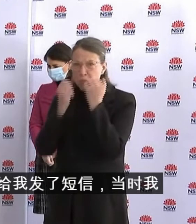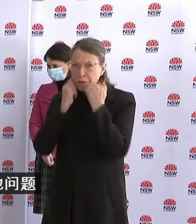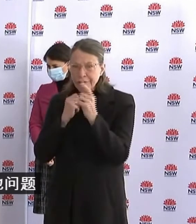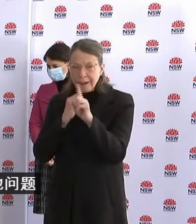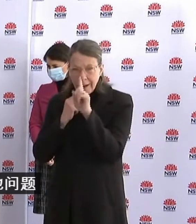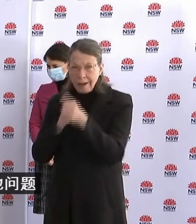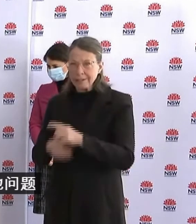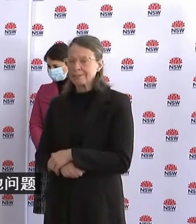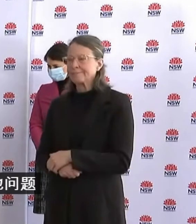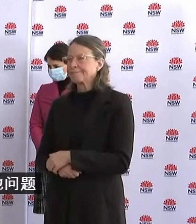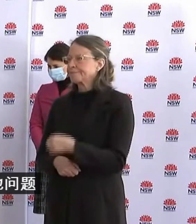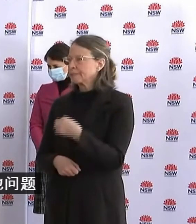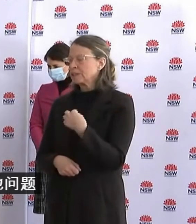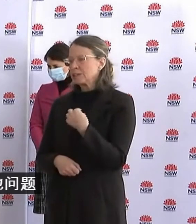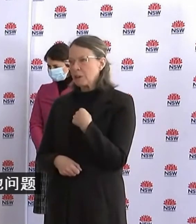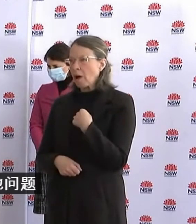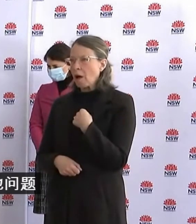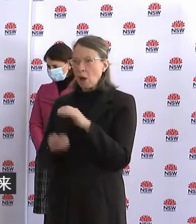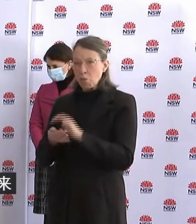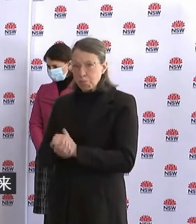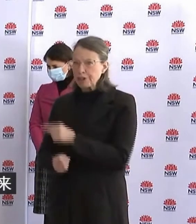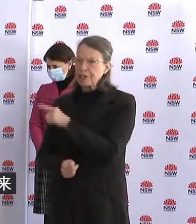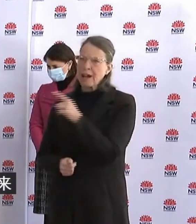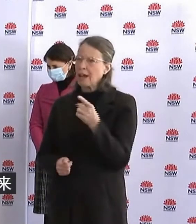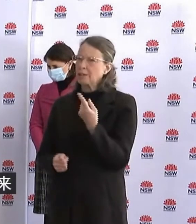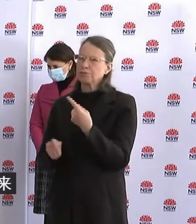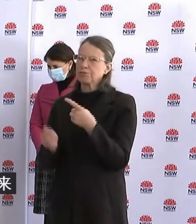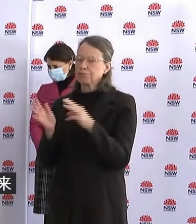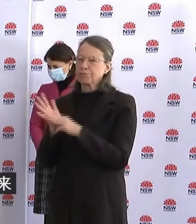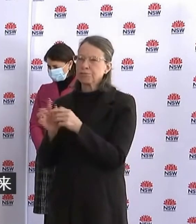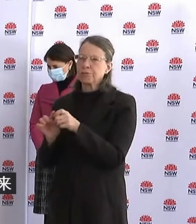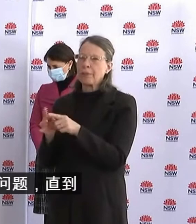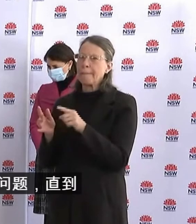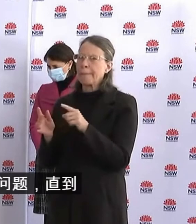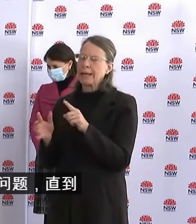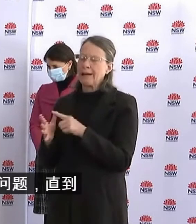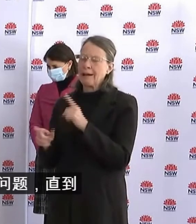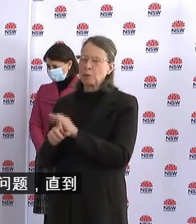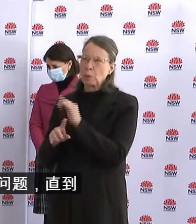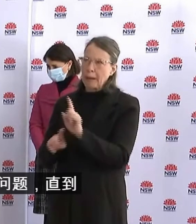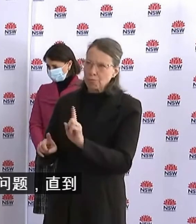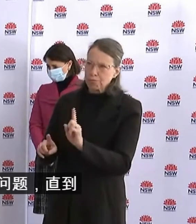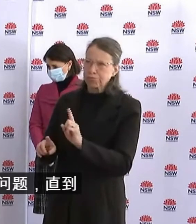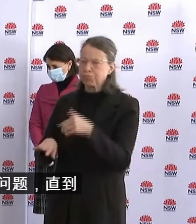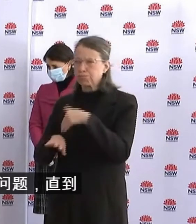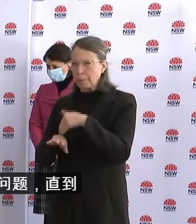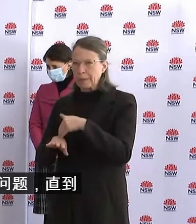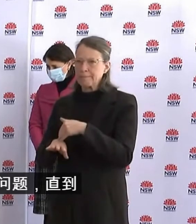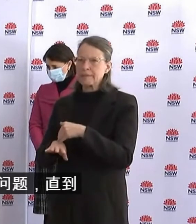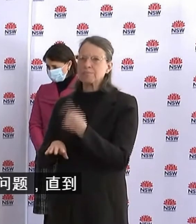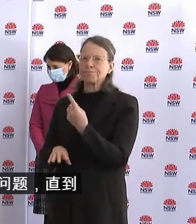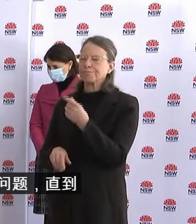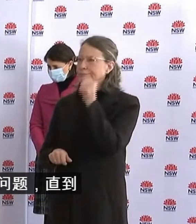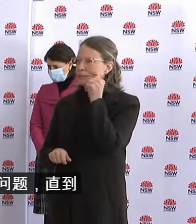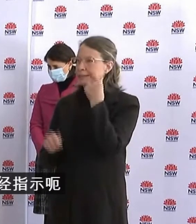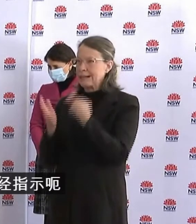was dealing with a whole host of other issues that the media were raising, coming out of somebody backgrounding about something or other. And I was unable